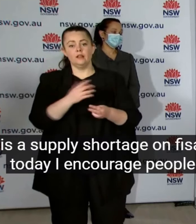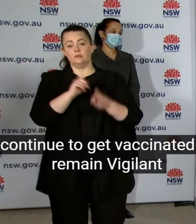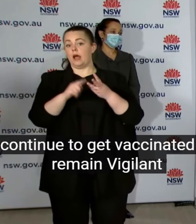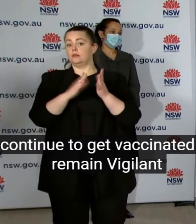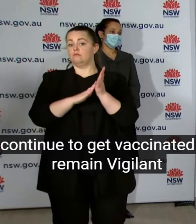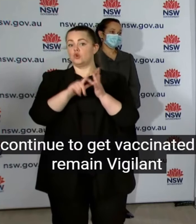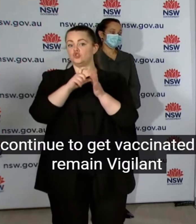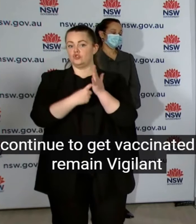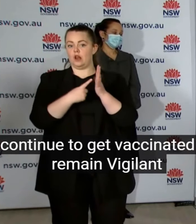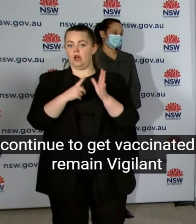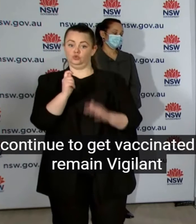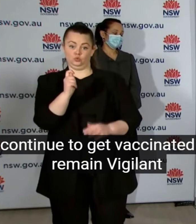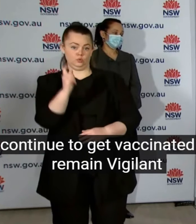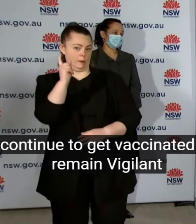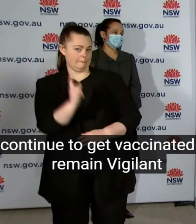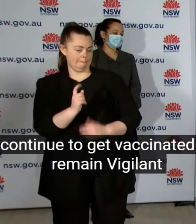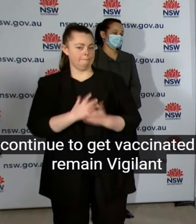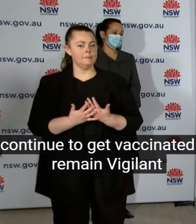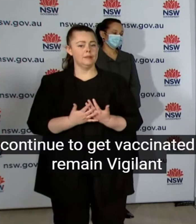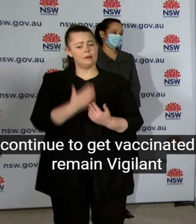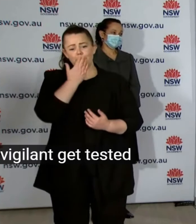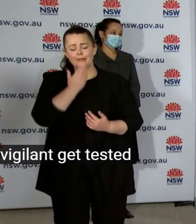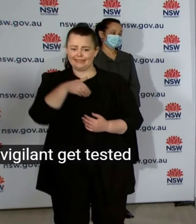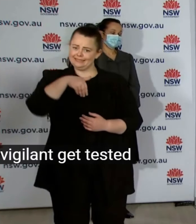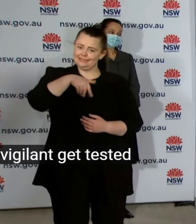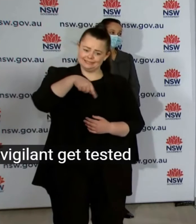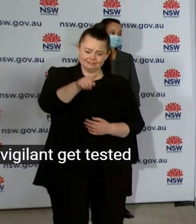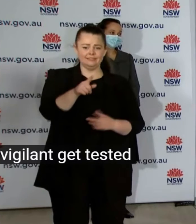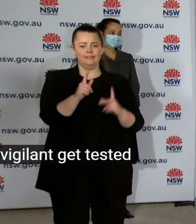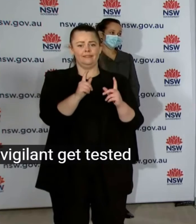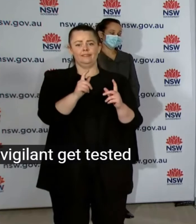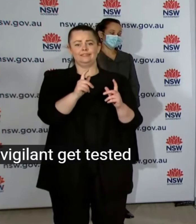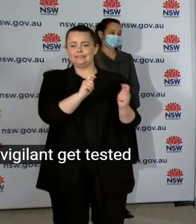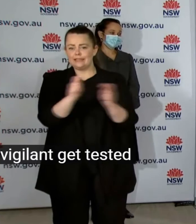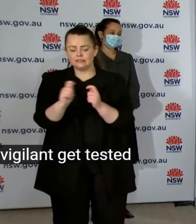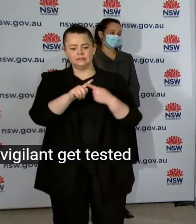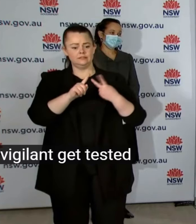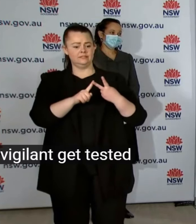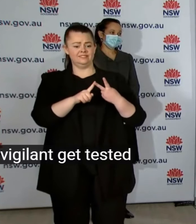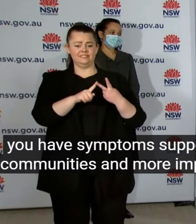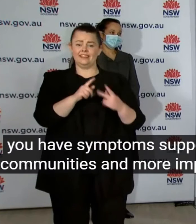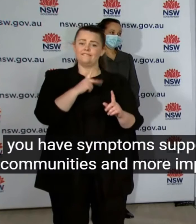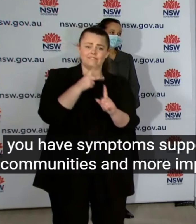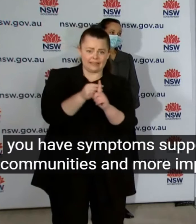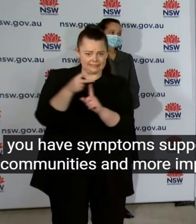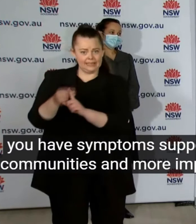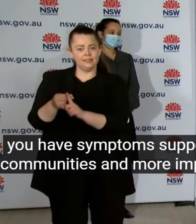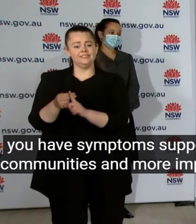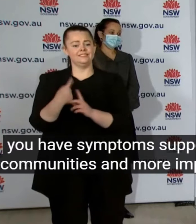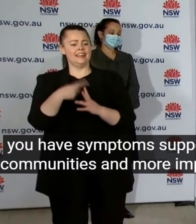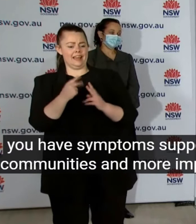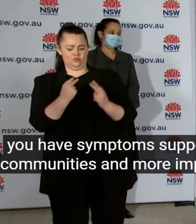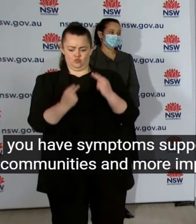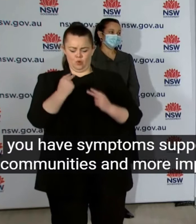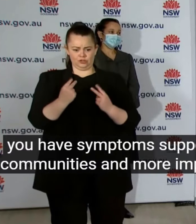you have symptoms, support your communities, and more importantly, take a modest approach about movement, because we want to